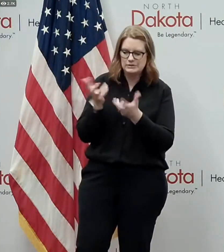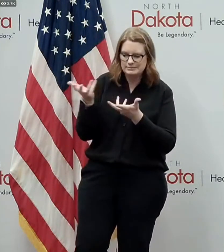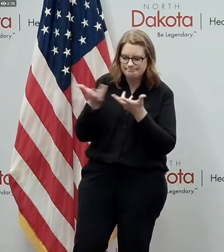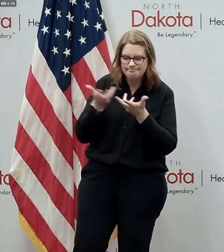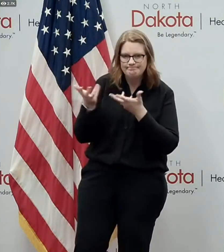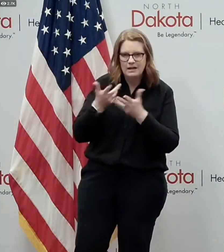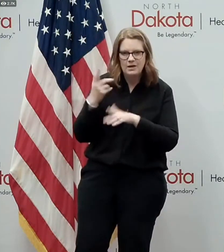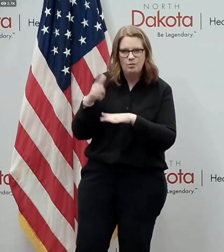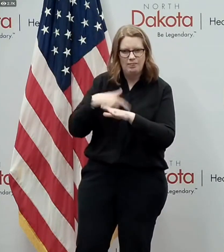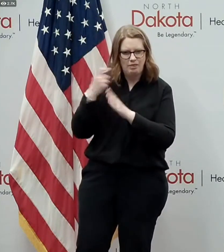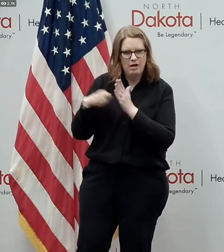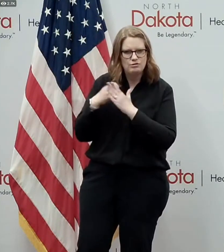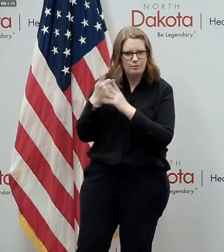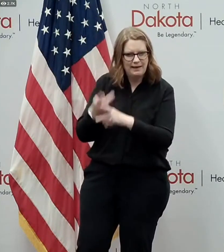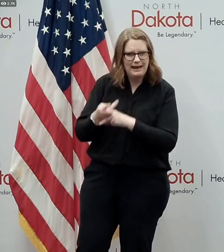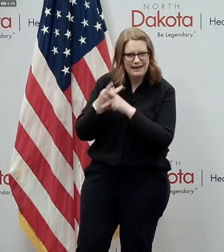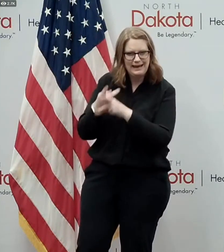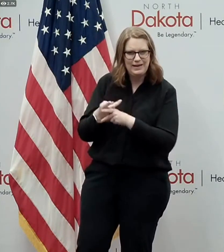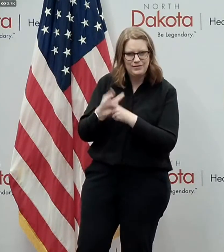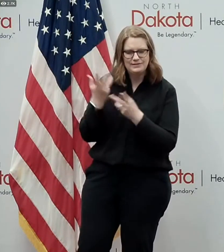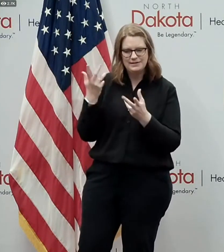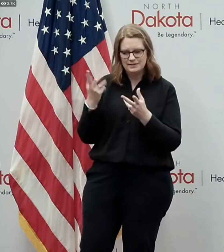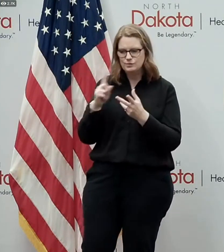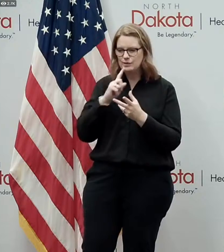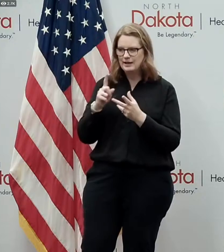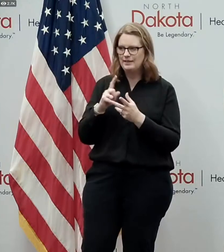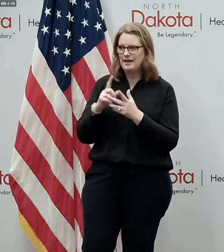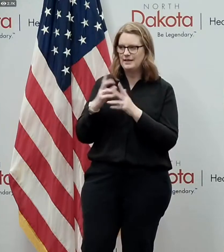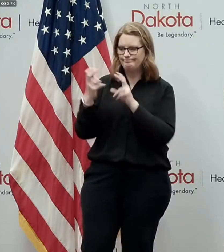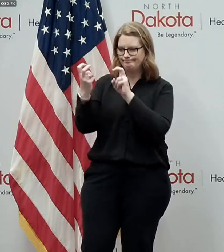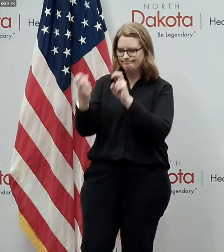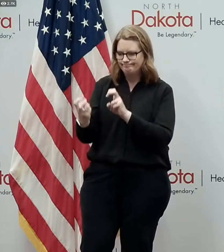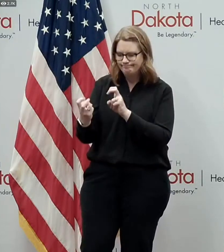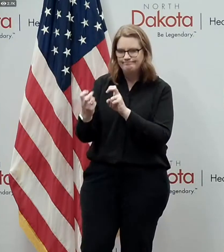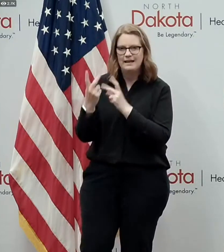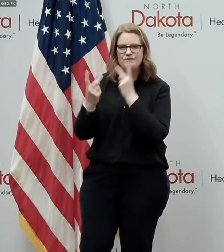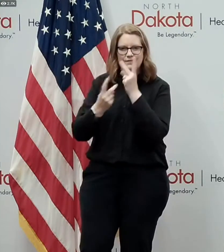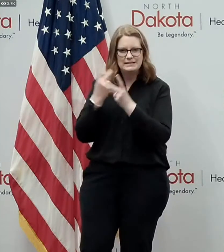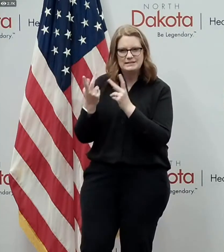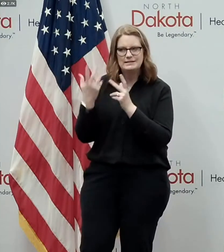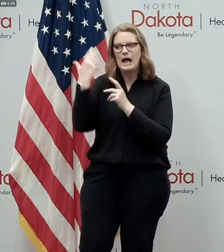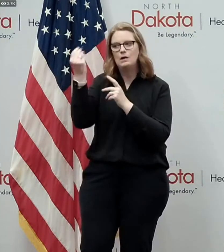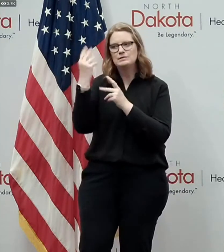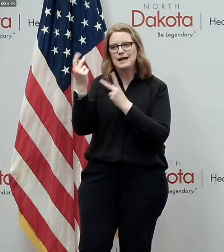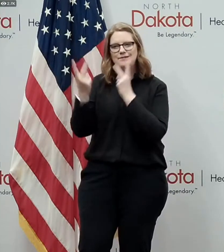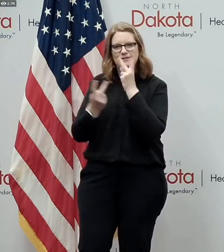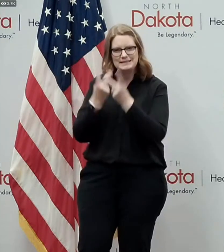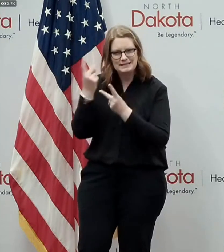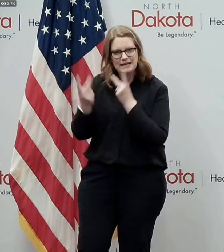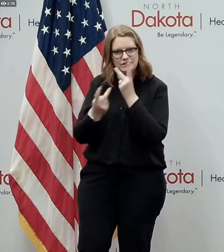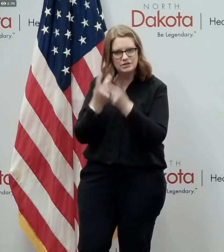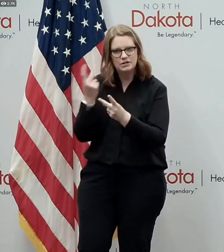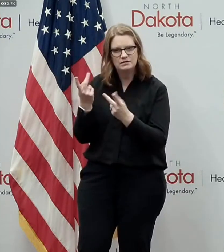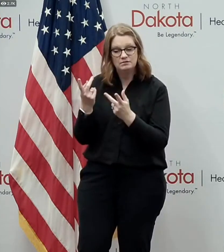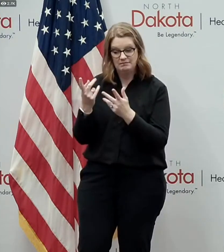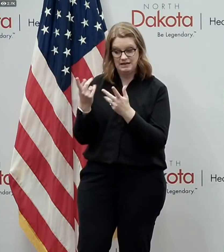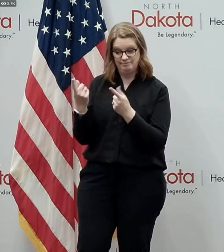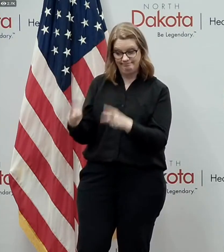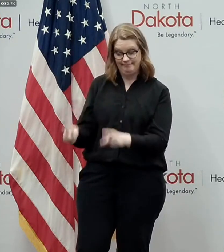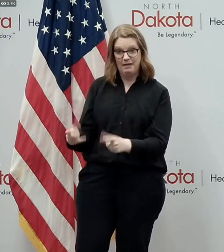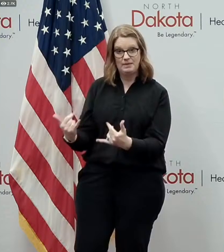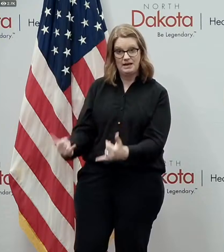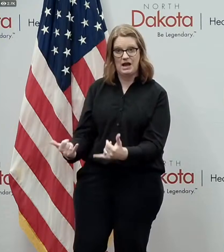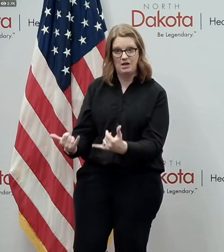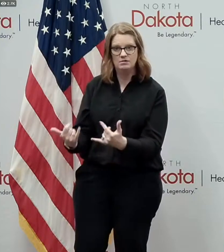sure that we can make the reunification, the outdoor pieces of this, which can proceed right now, be